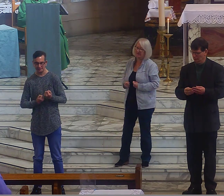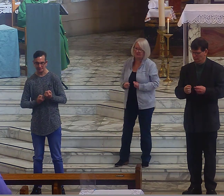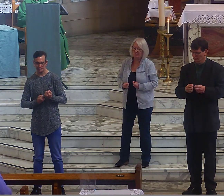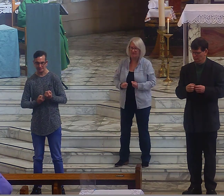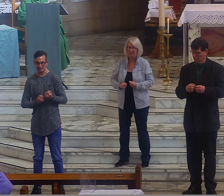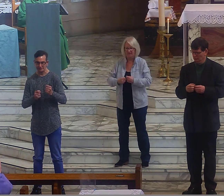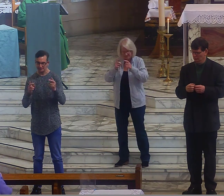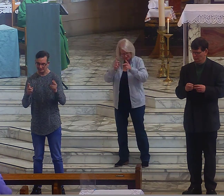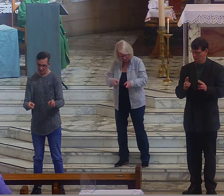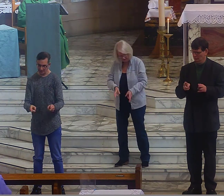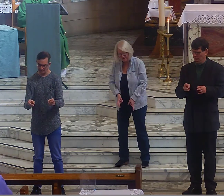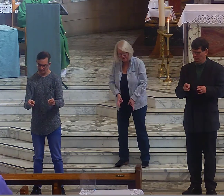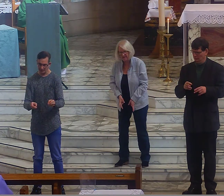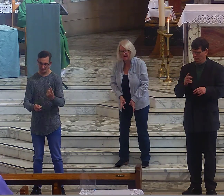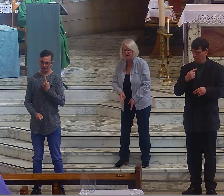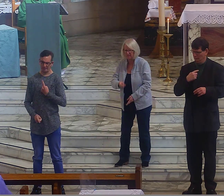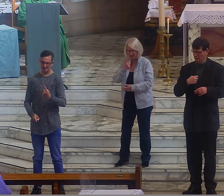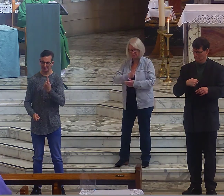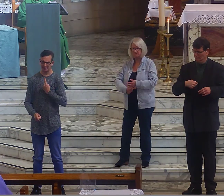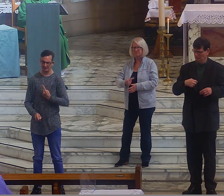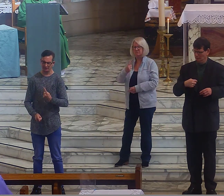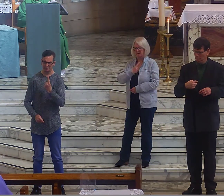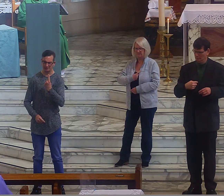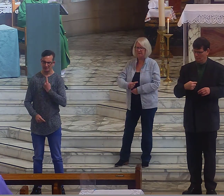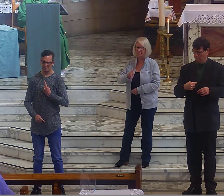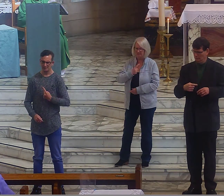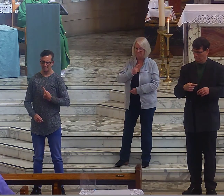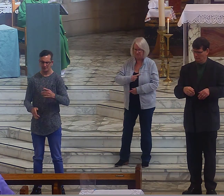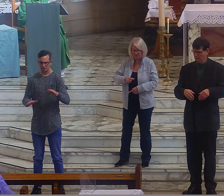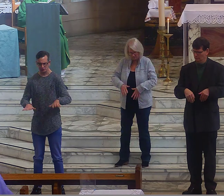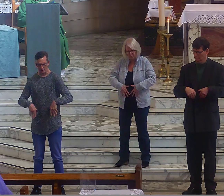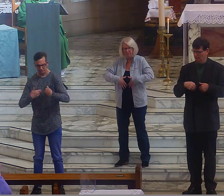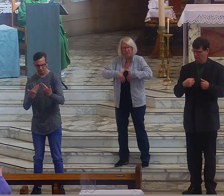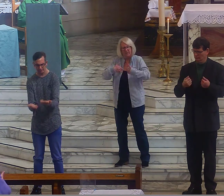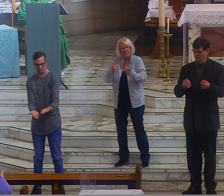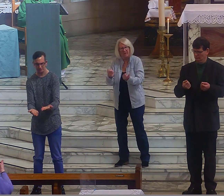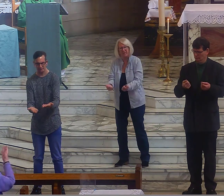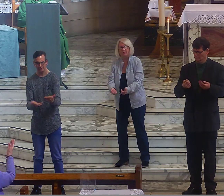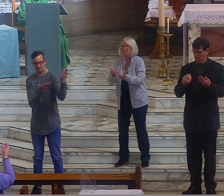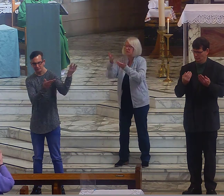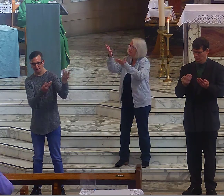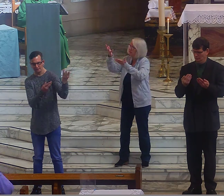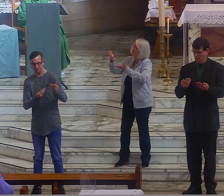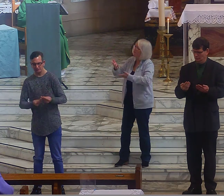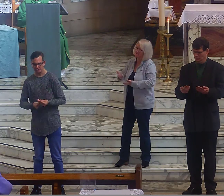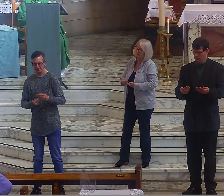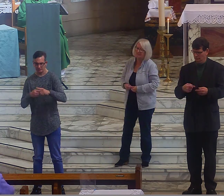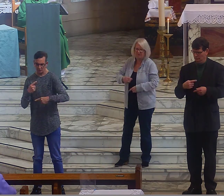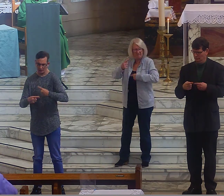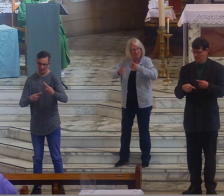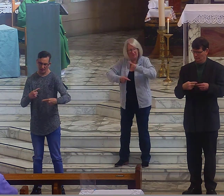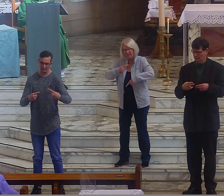receive, and in dying that we're born to eternal